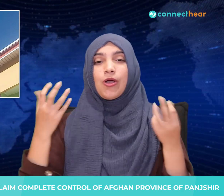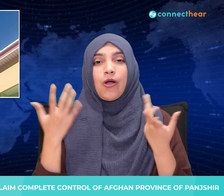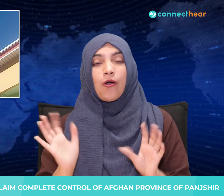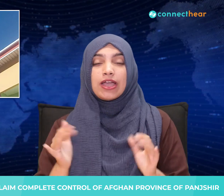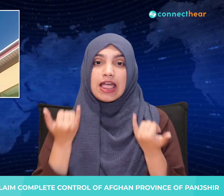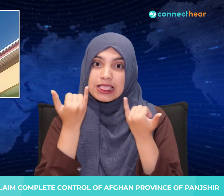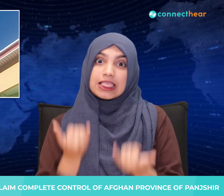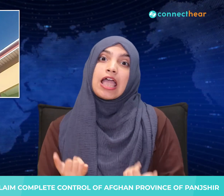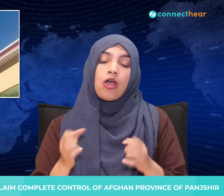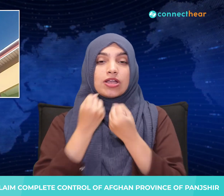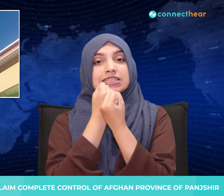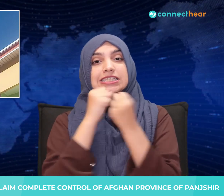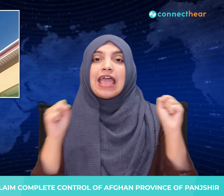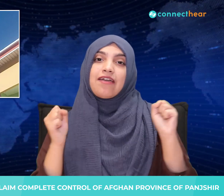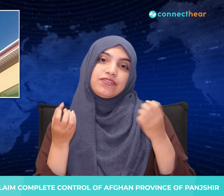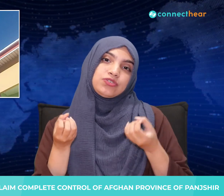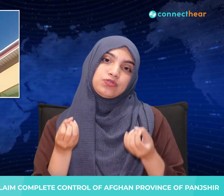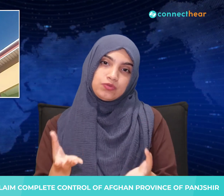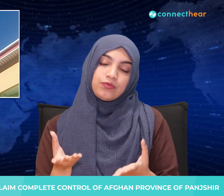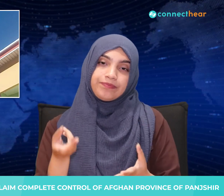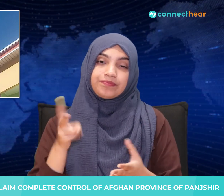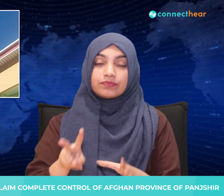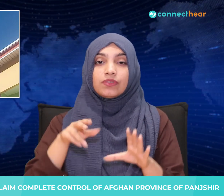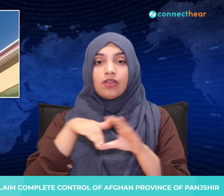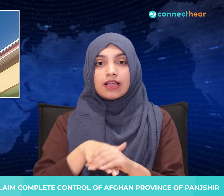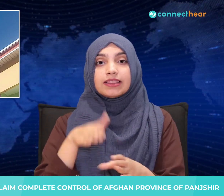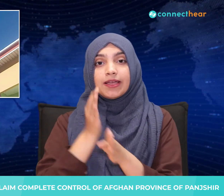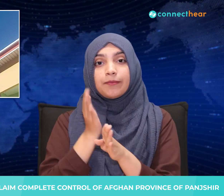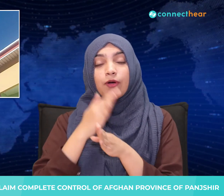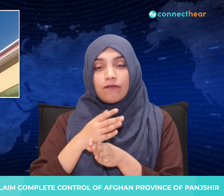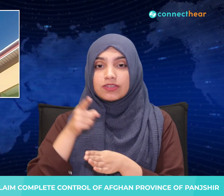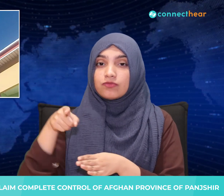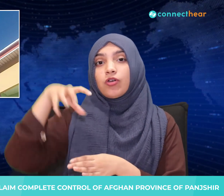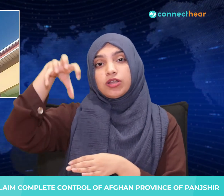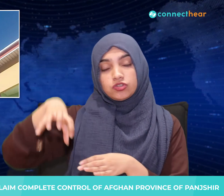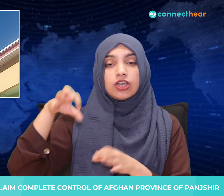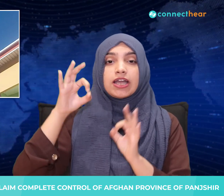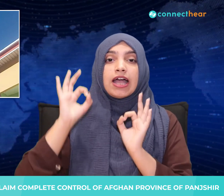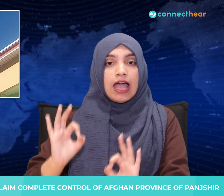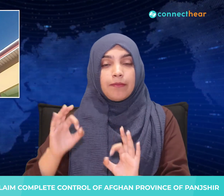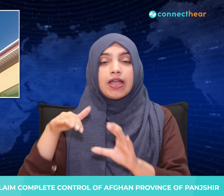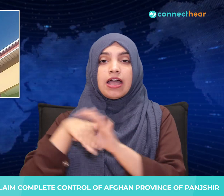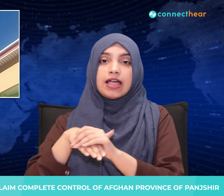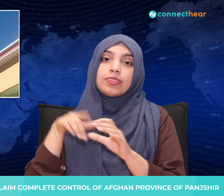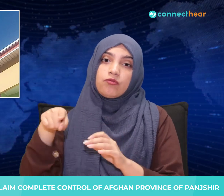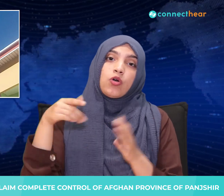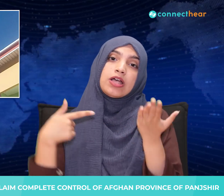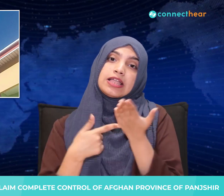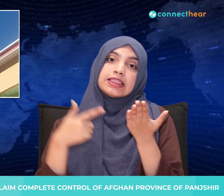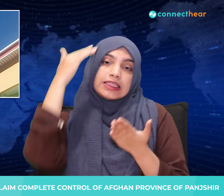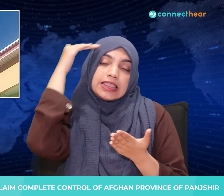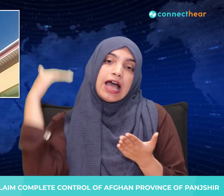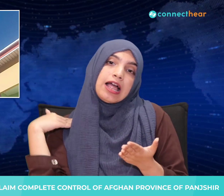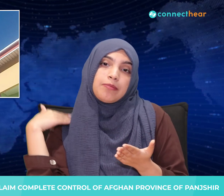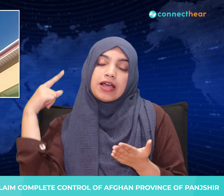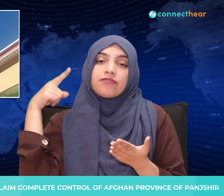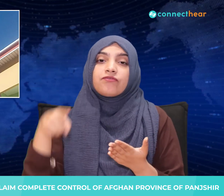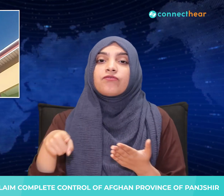country have also yielded results, and Panjshir province has come under the complete control of